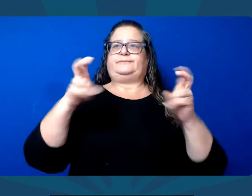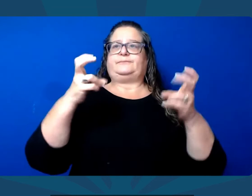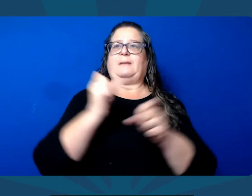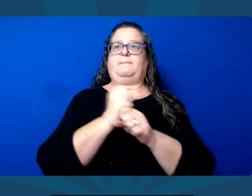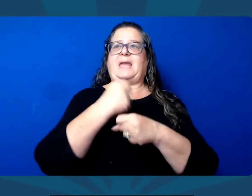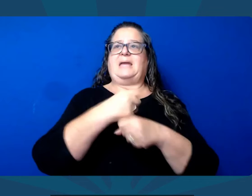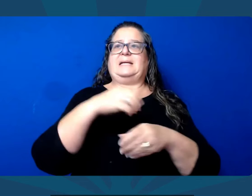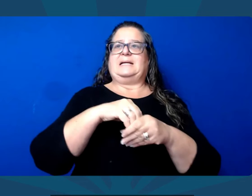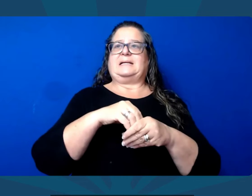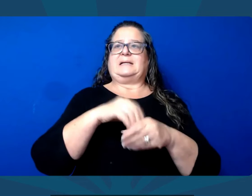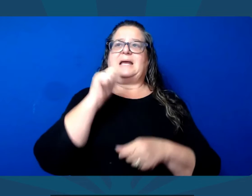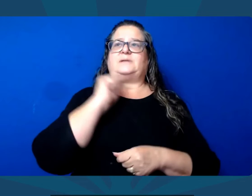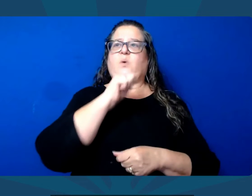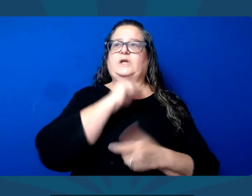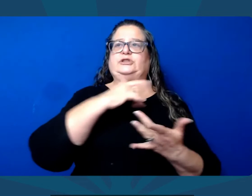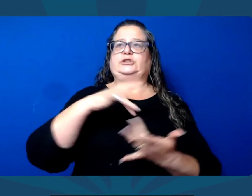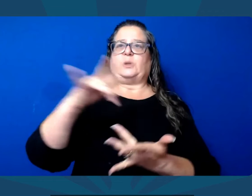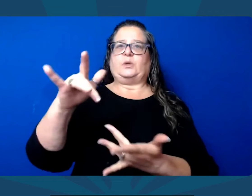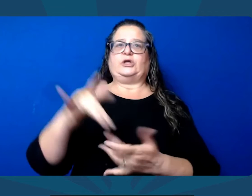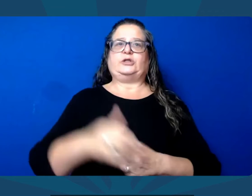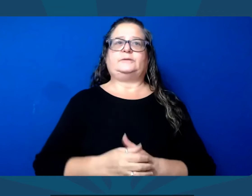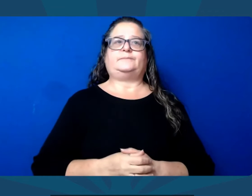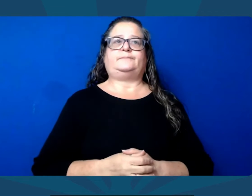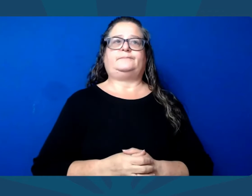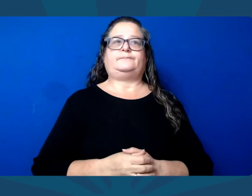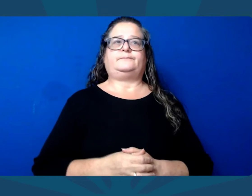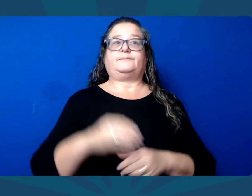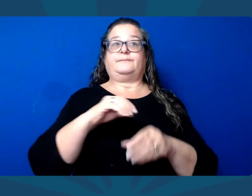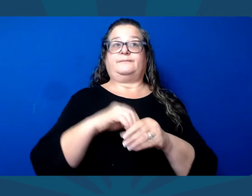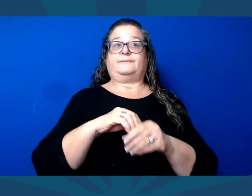for organizing the inaugural Made in Arizona tour.